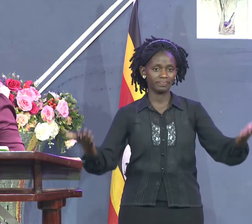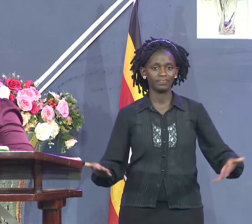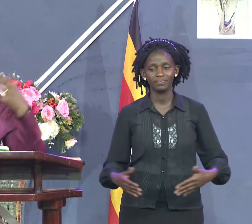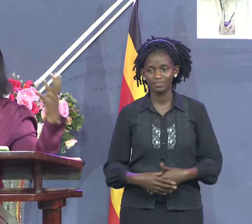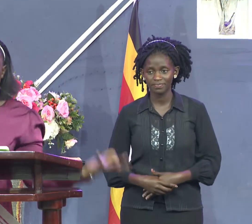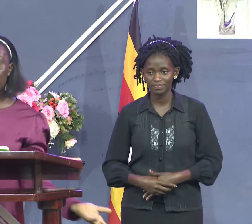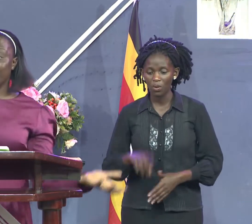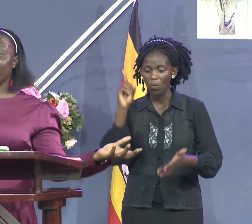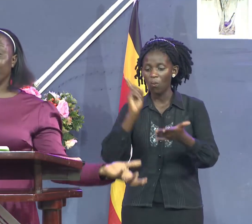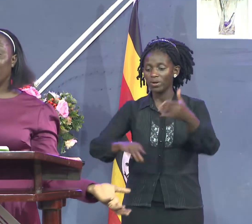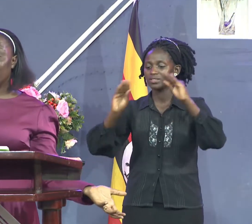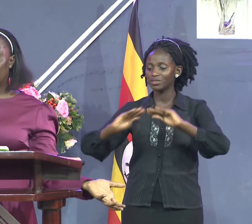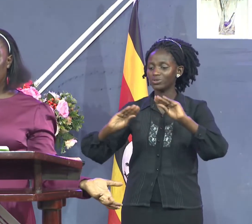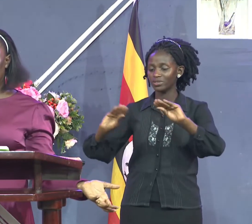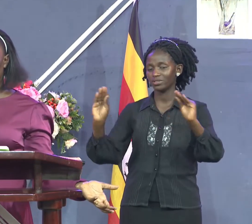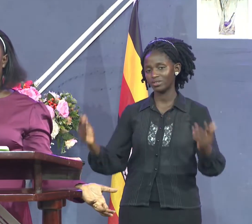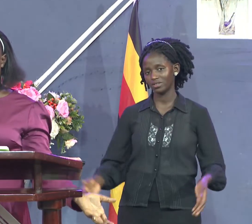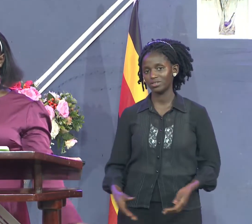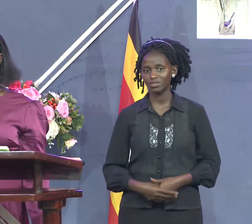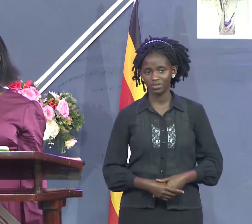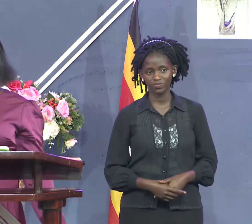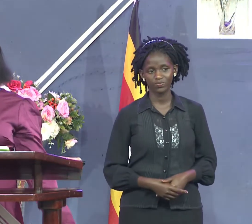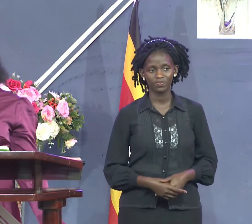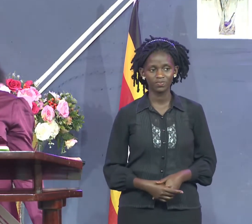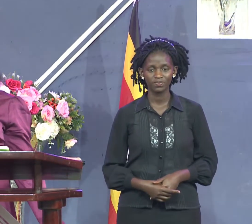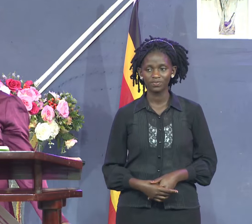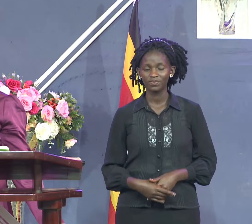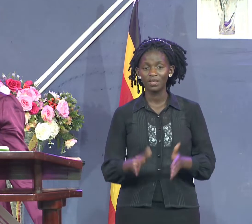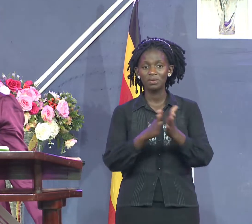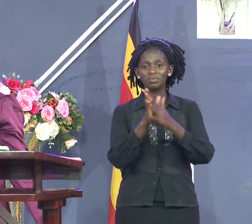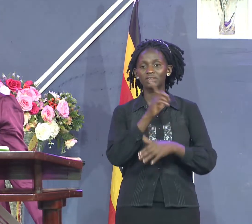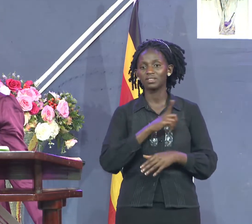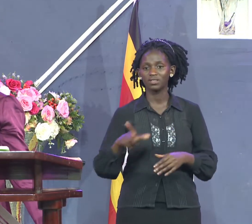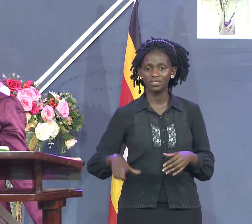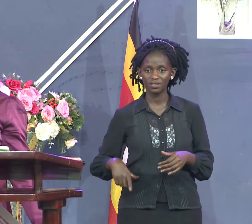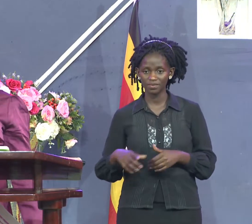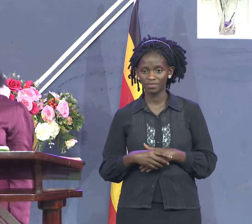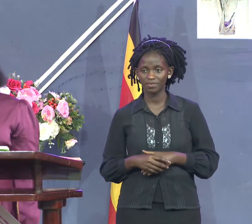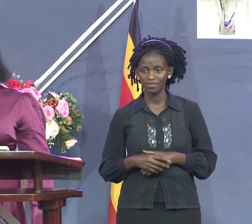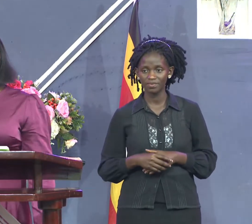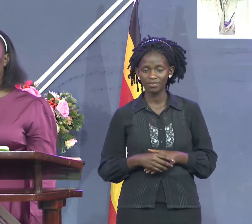don't know what to train them in. Praise the Lord.